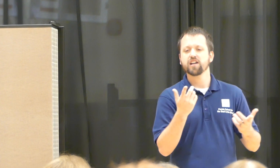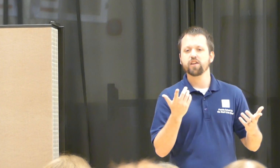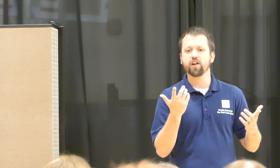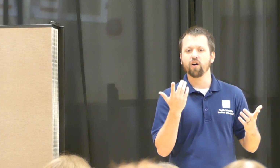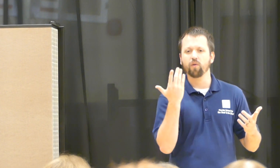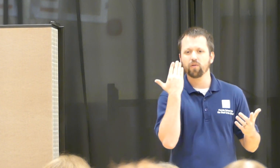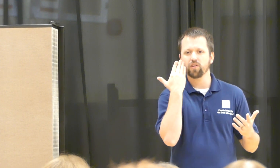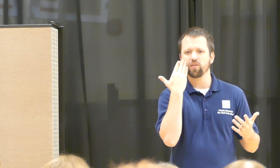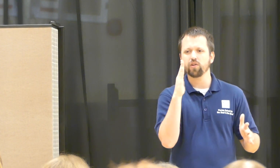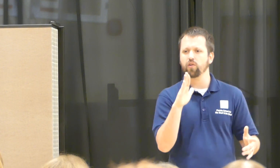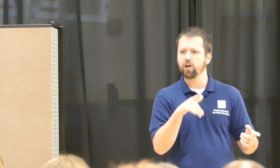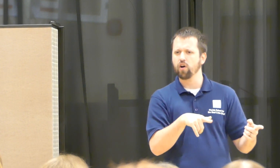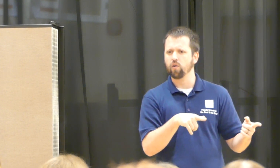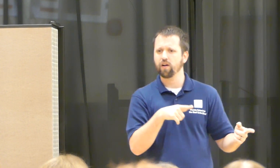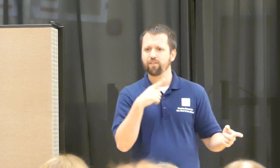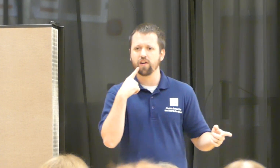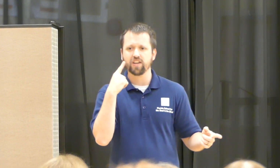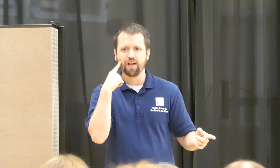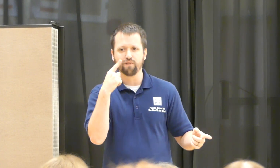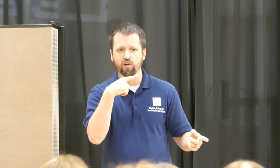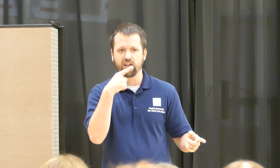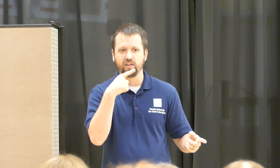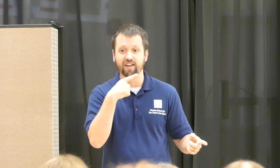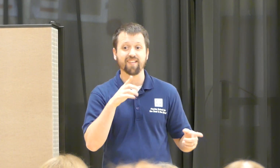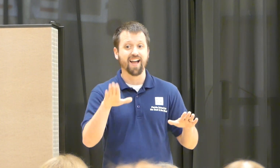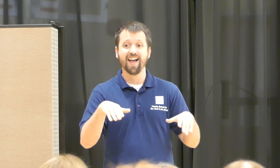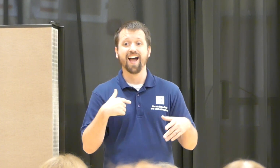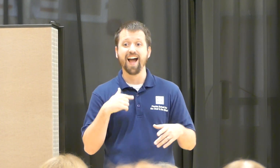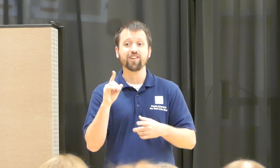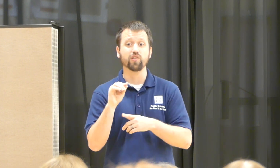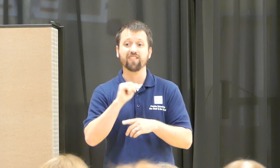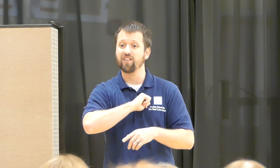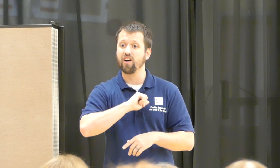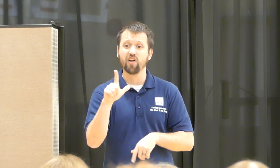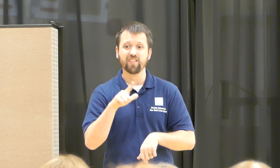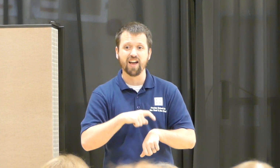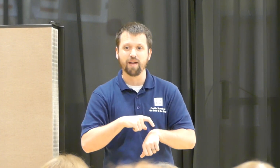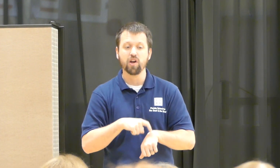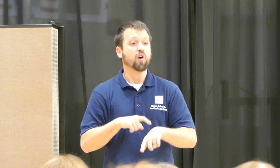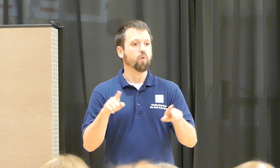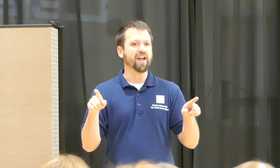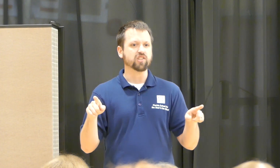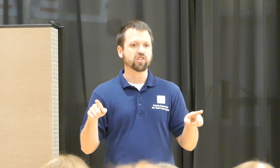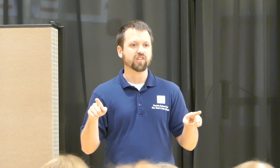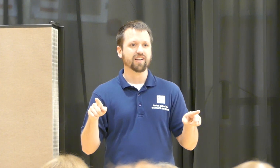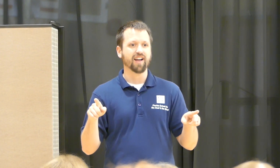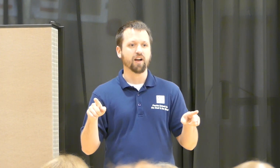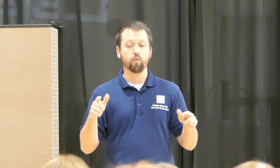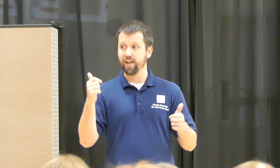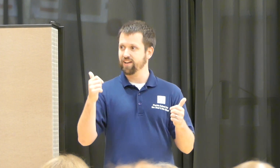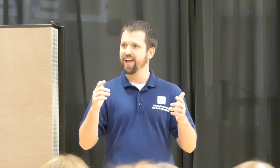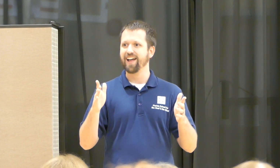you don't know if they're deaf or hear. Because I do this all the time. Which,